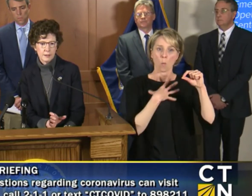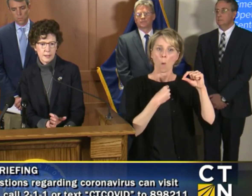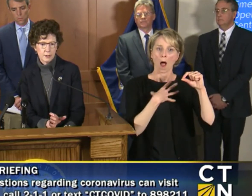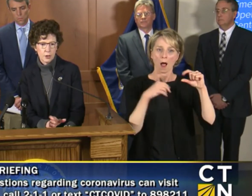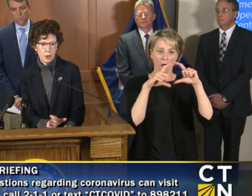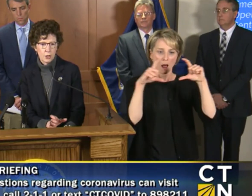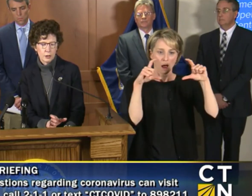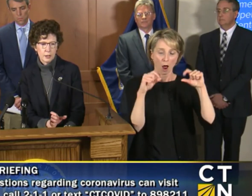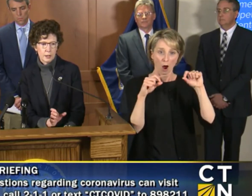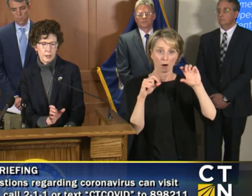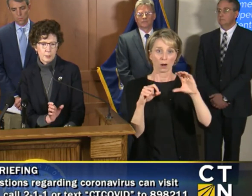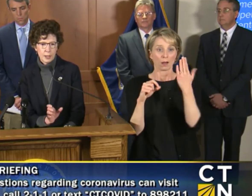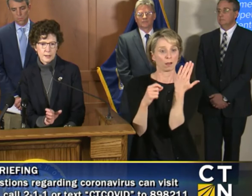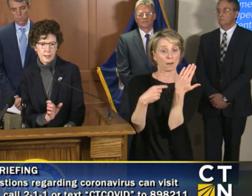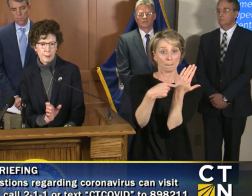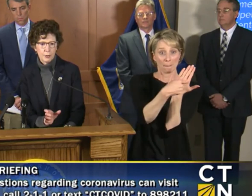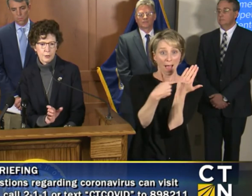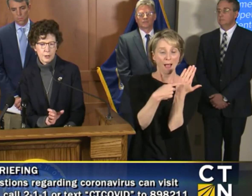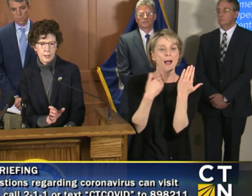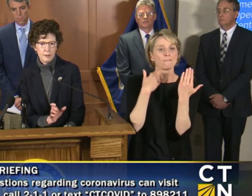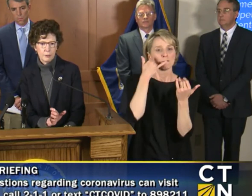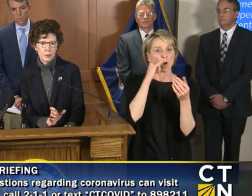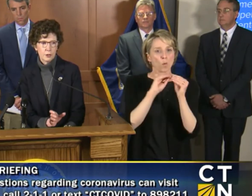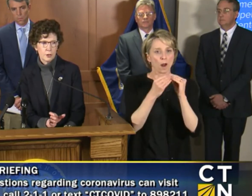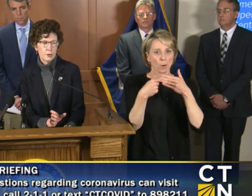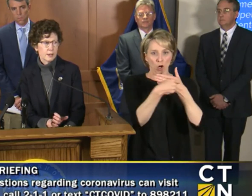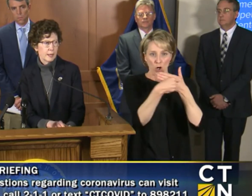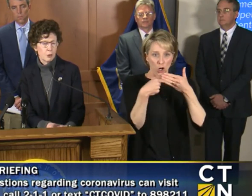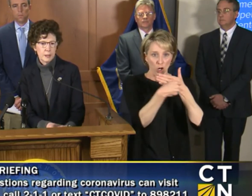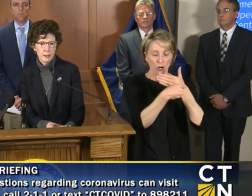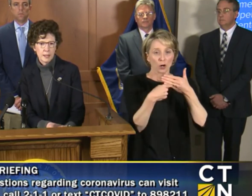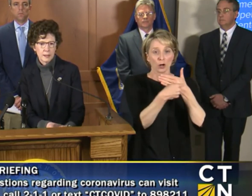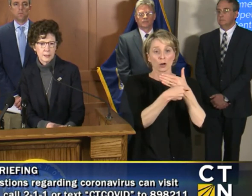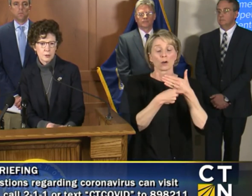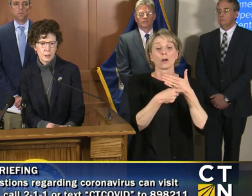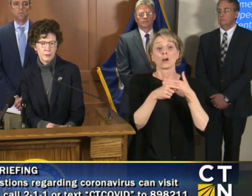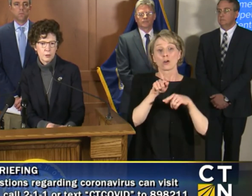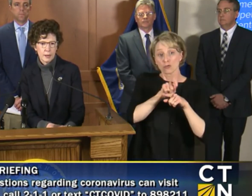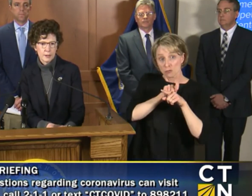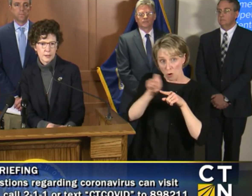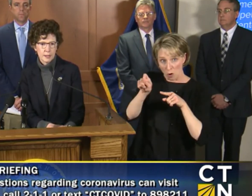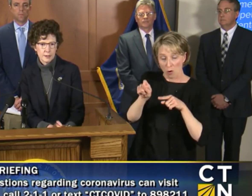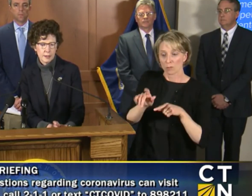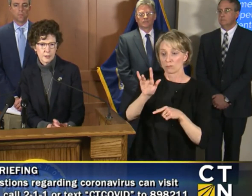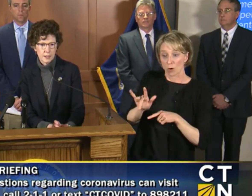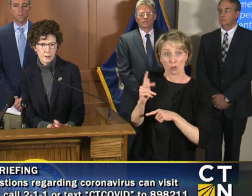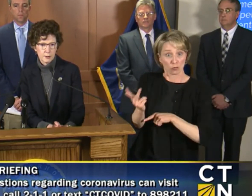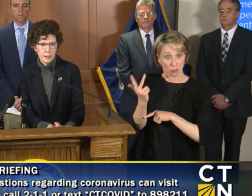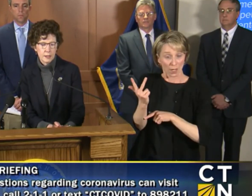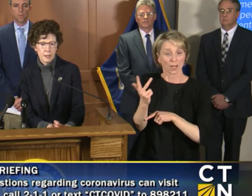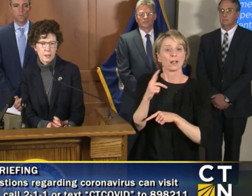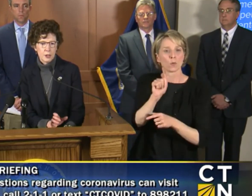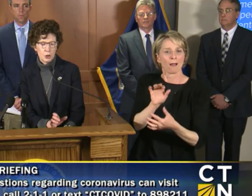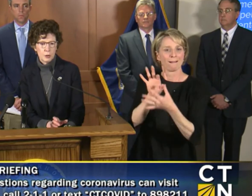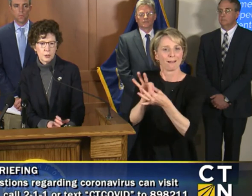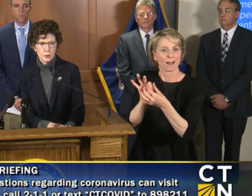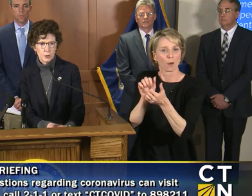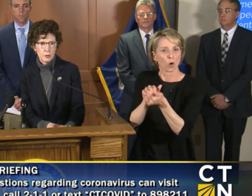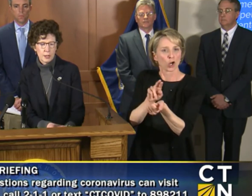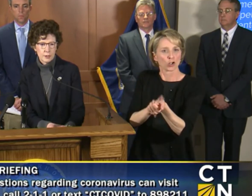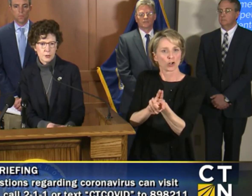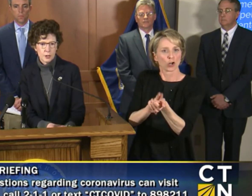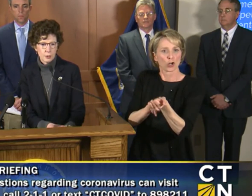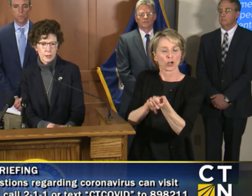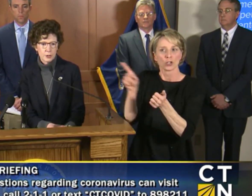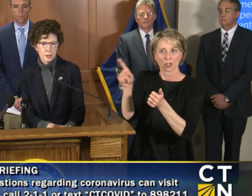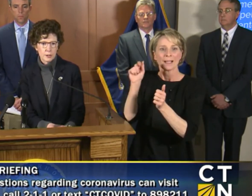there that they can call. Press number 3 for the nurse, and they will be connected 24 hours a day, 7 days a week, to a nurse who